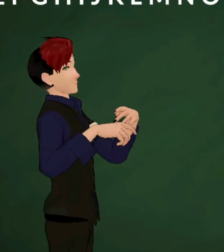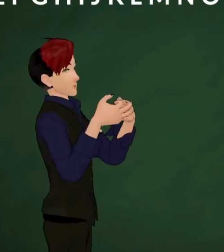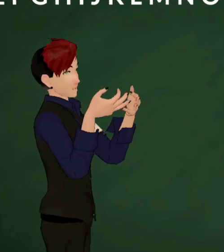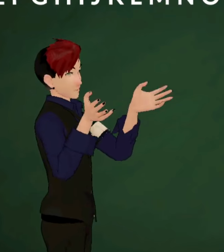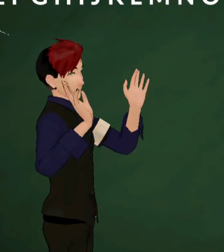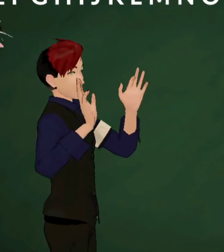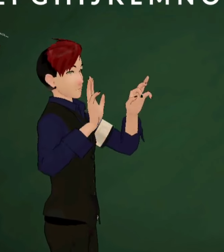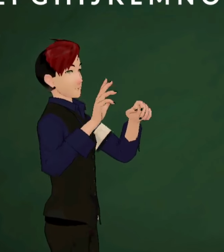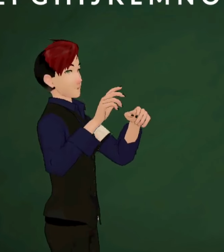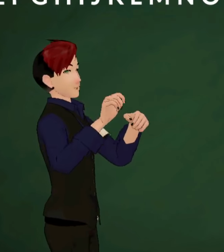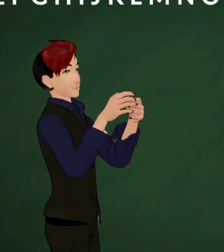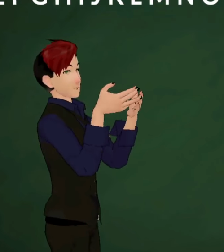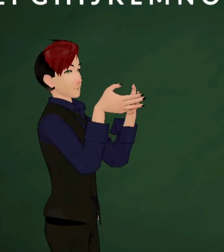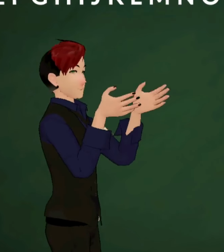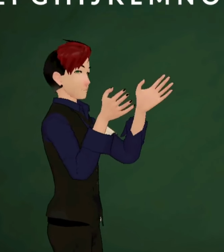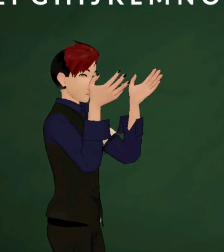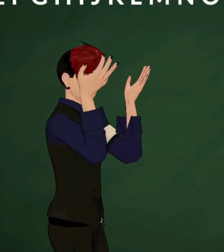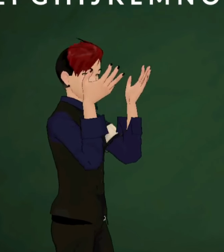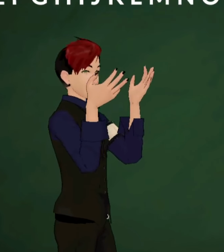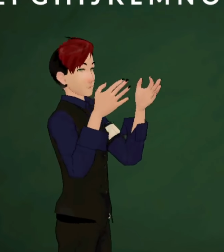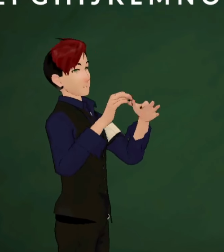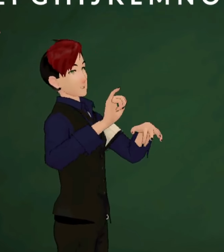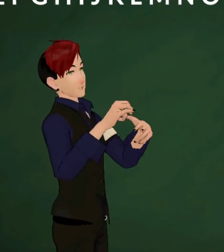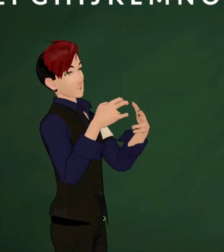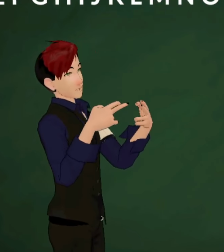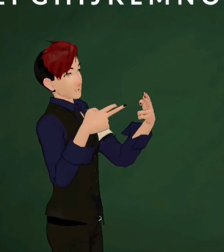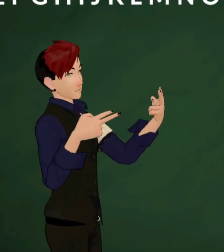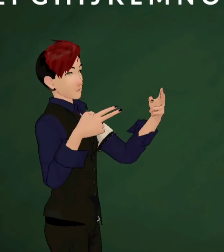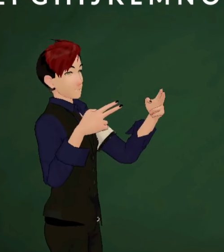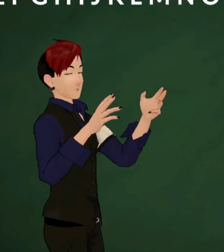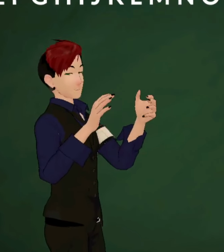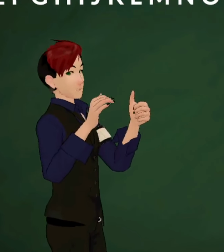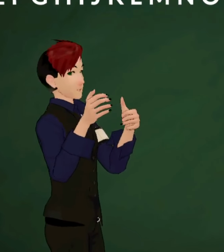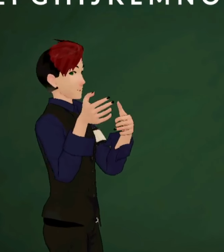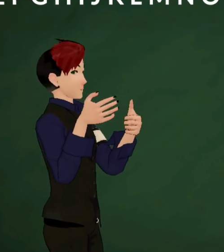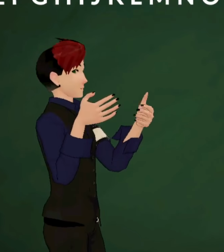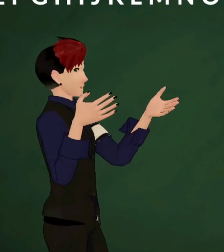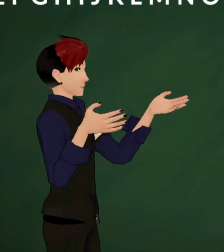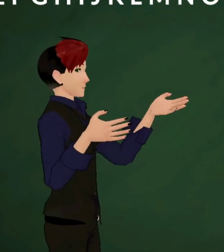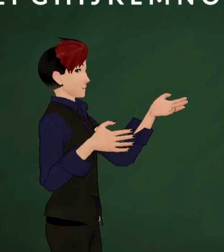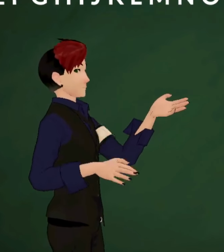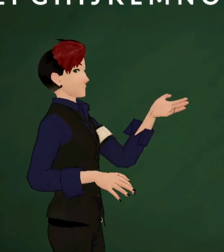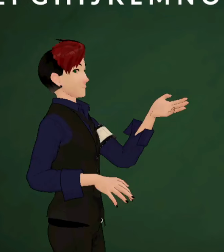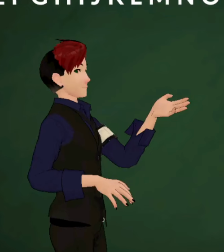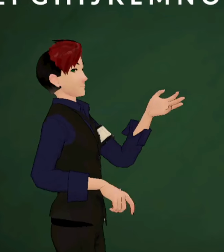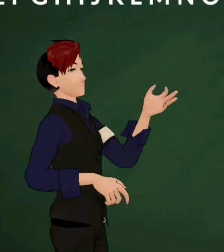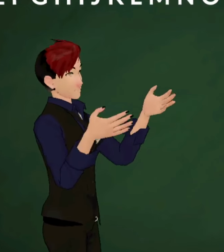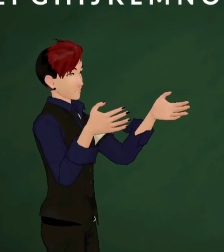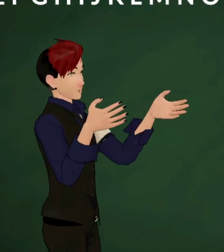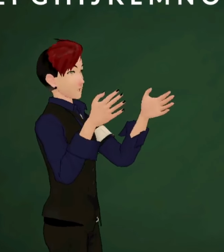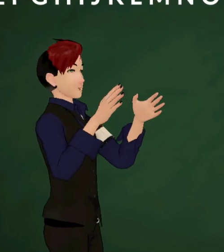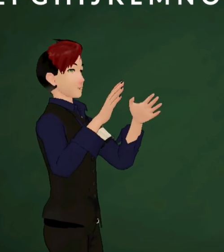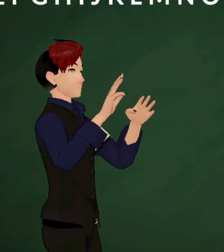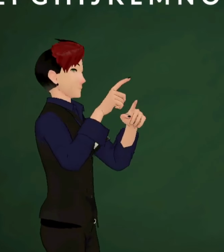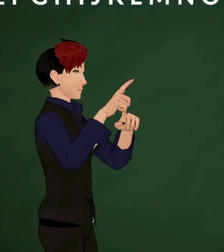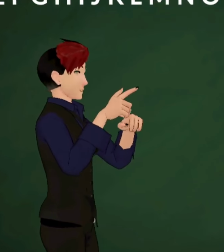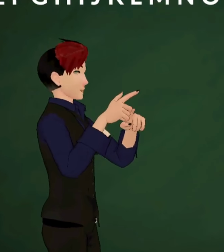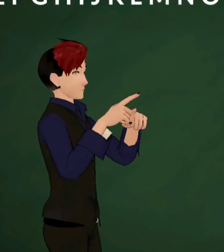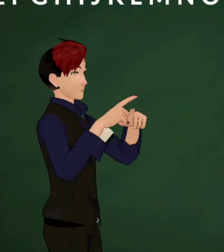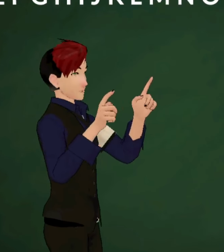sign in VR depending on if you have general VR or if you have index or some other form of finger tracking. So some of the letters are